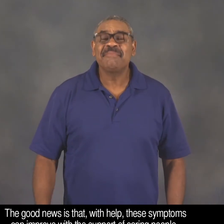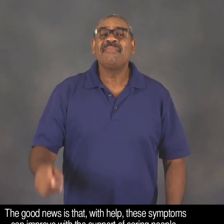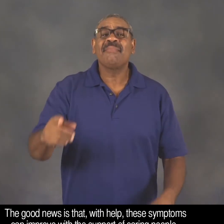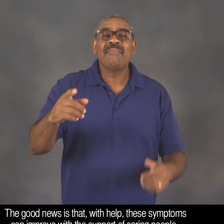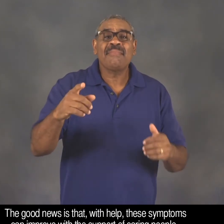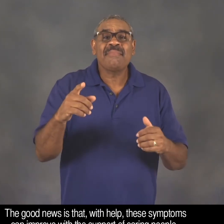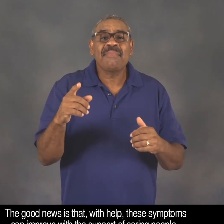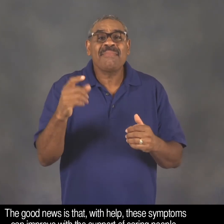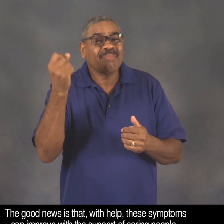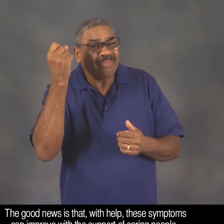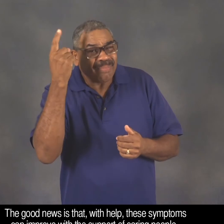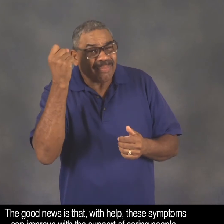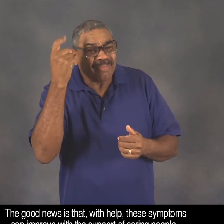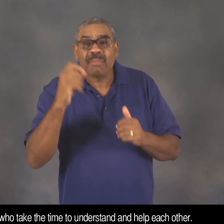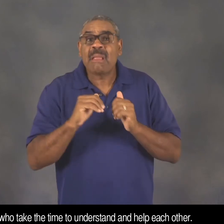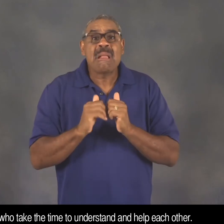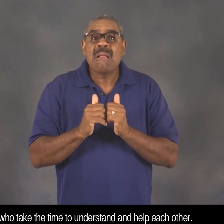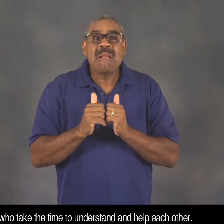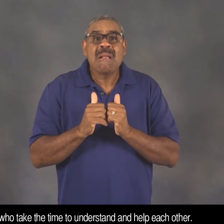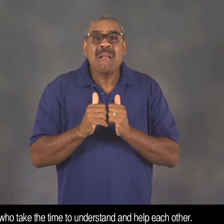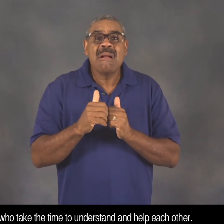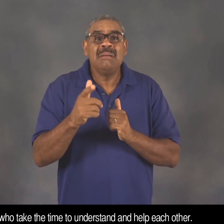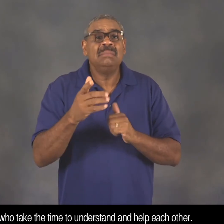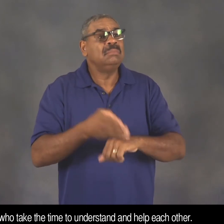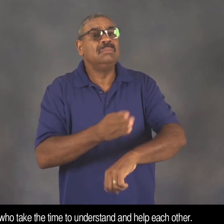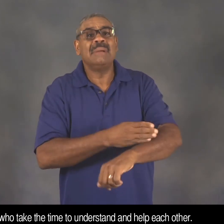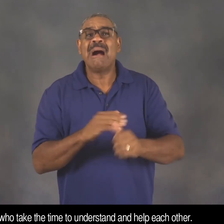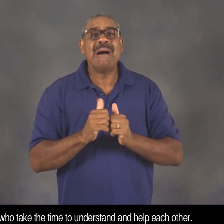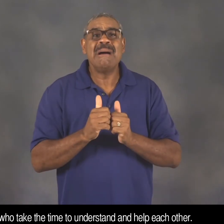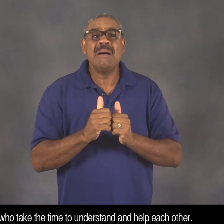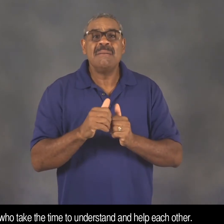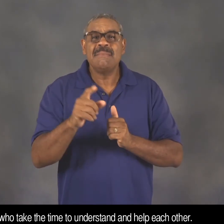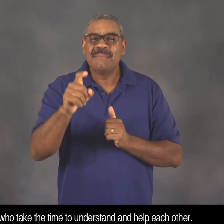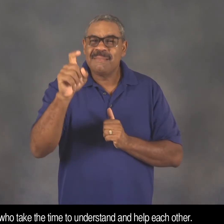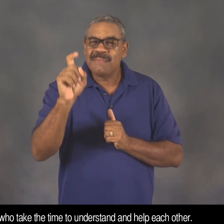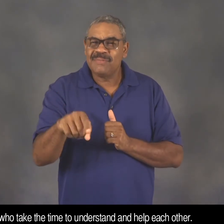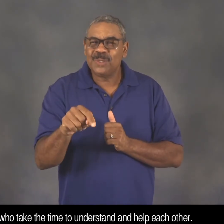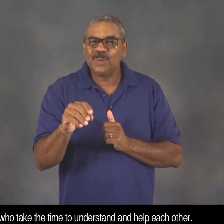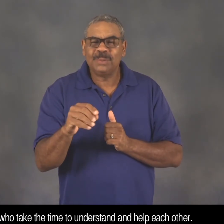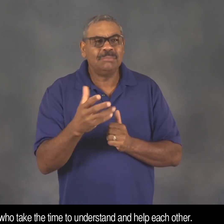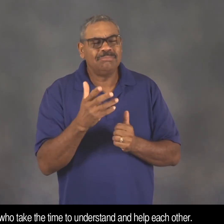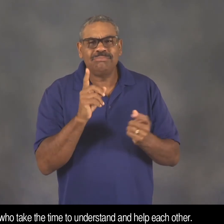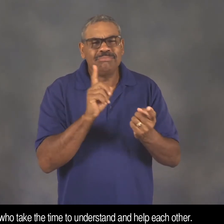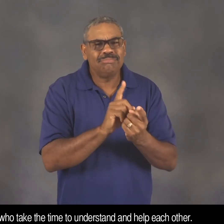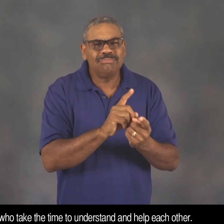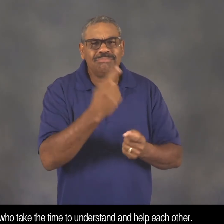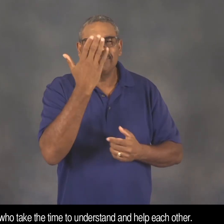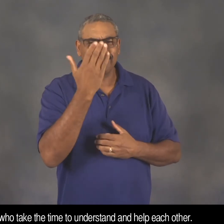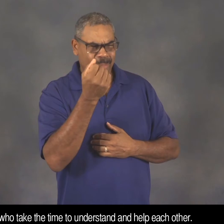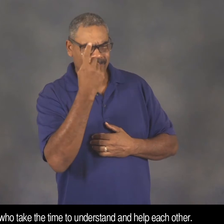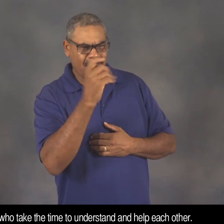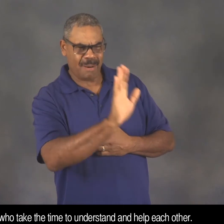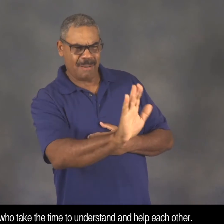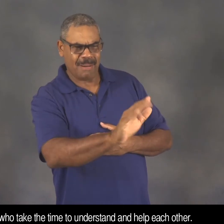these symptoms can improve with the support of caring people who take the time to understand and help each